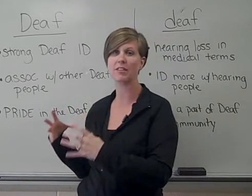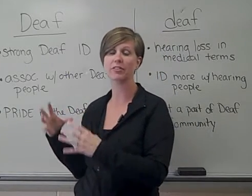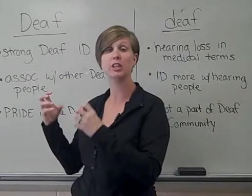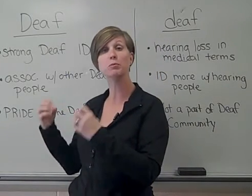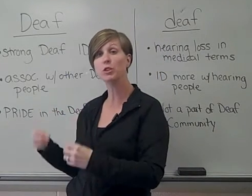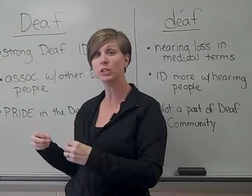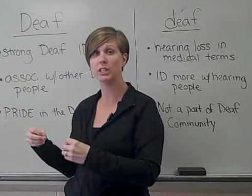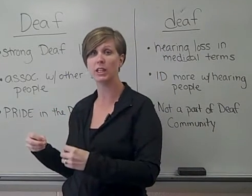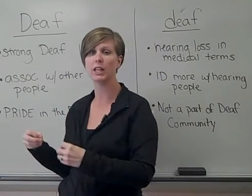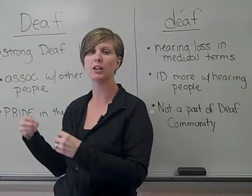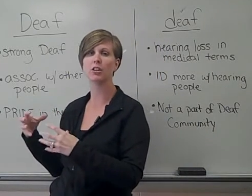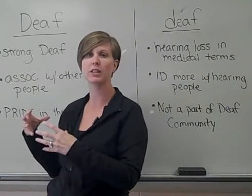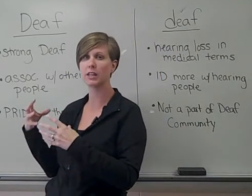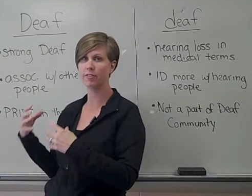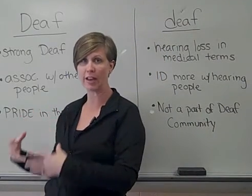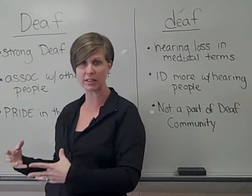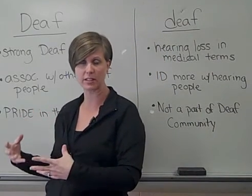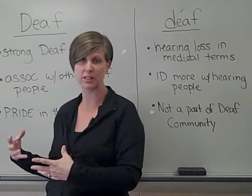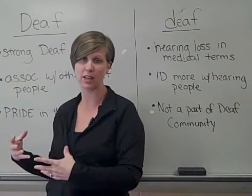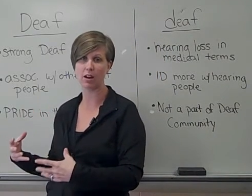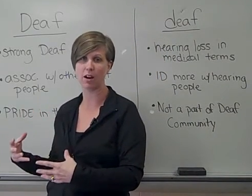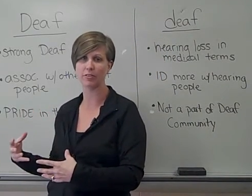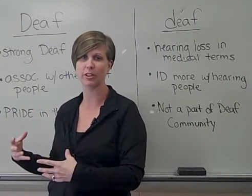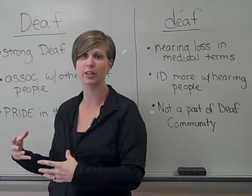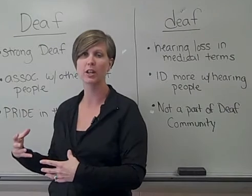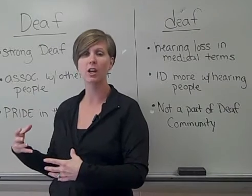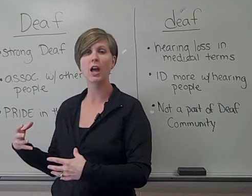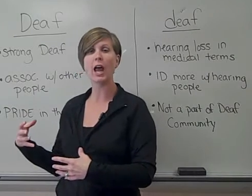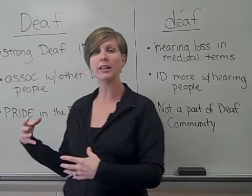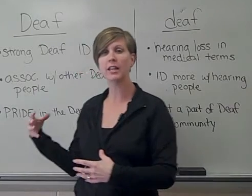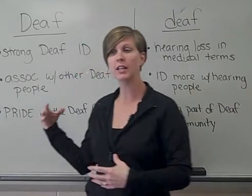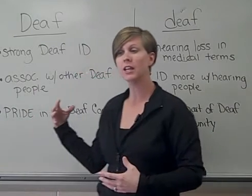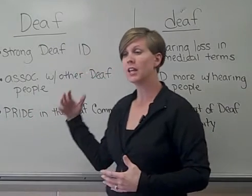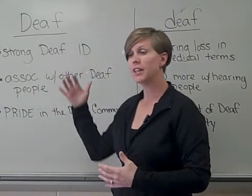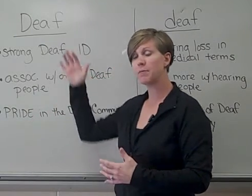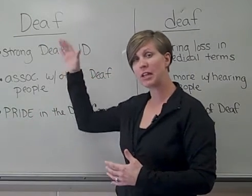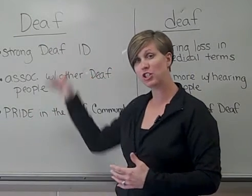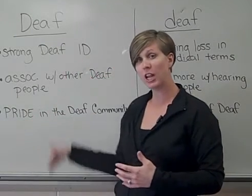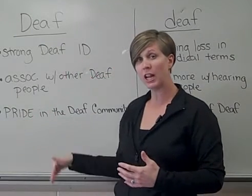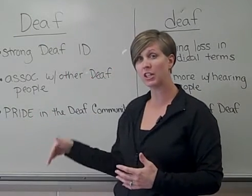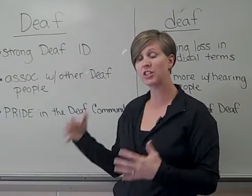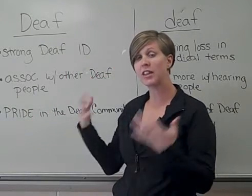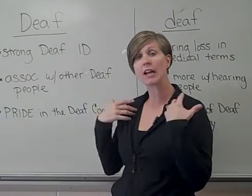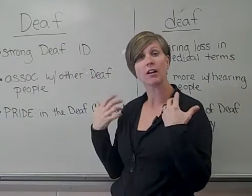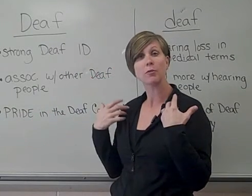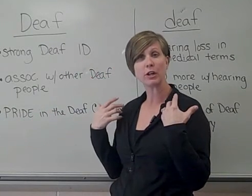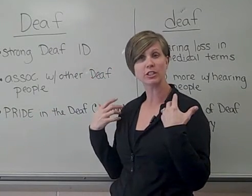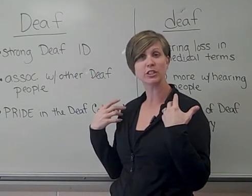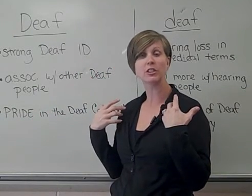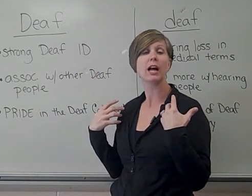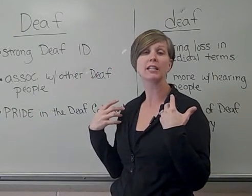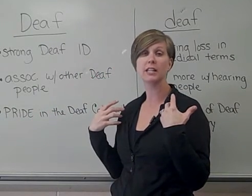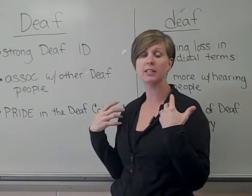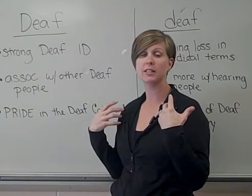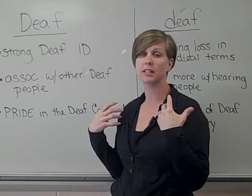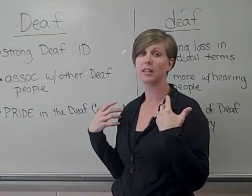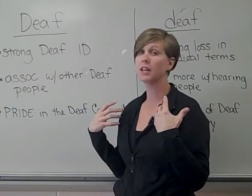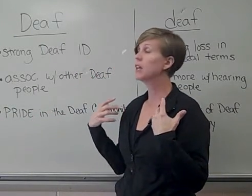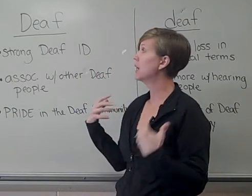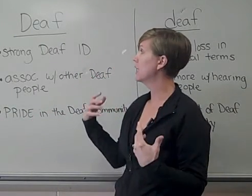deaf community and all the events that they offer. And then they may change their personal identity